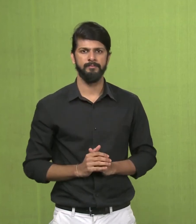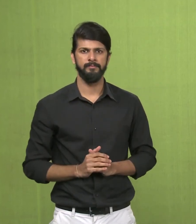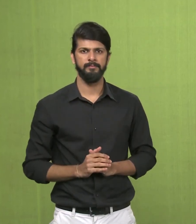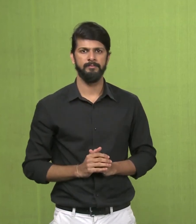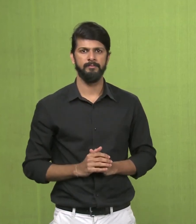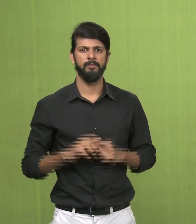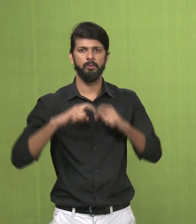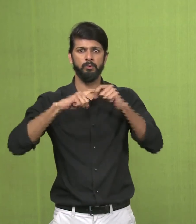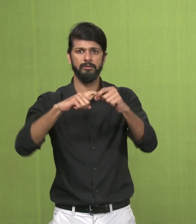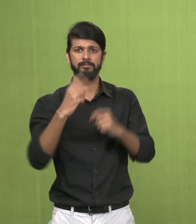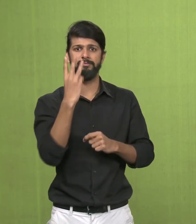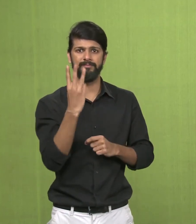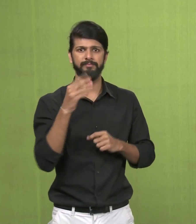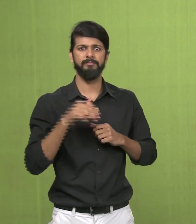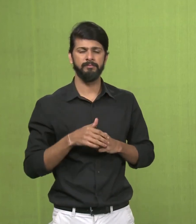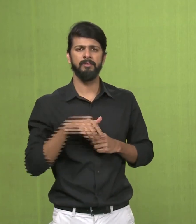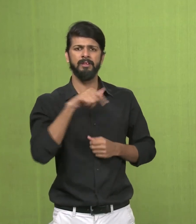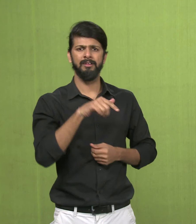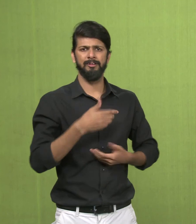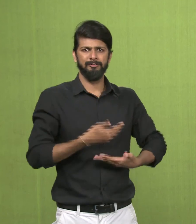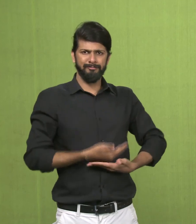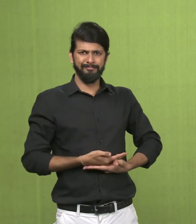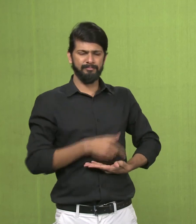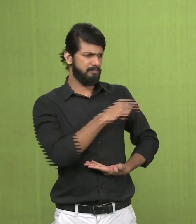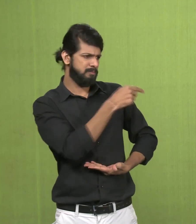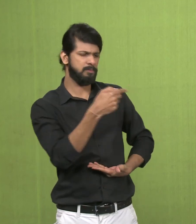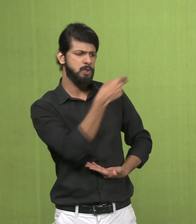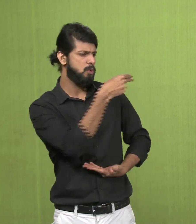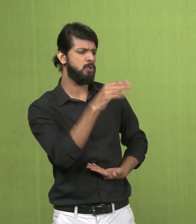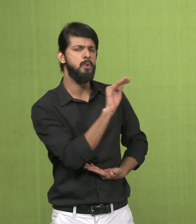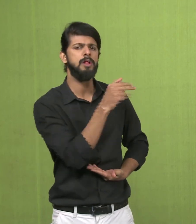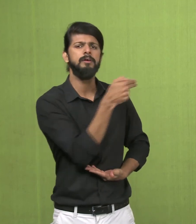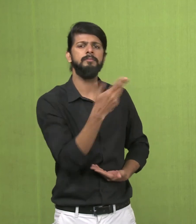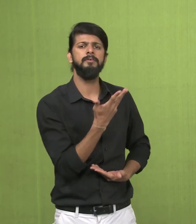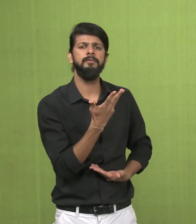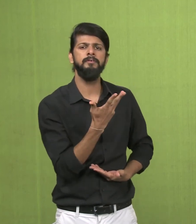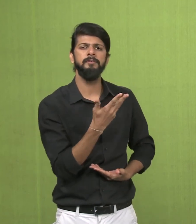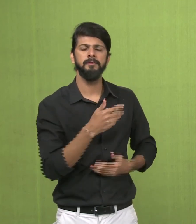sculpture. Question number 3. What is this sculpture called?